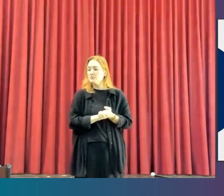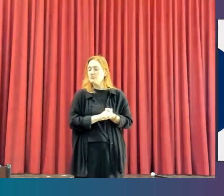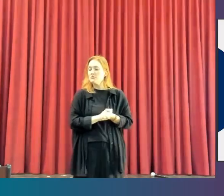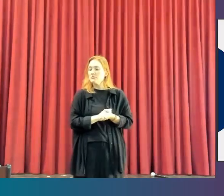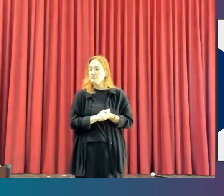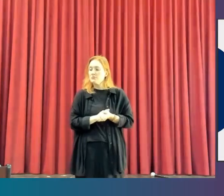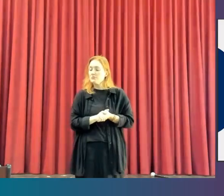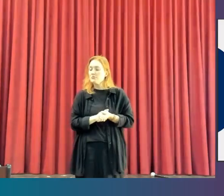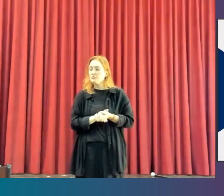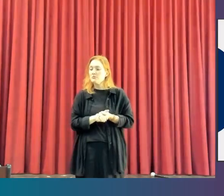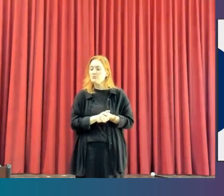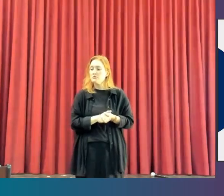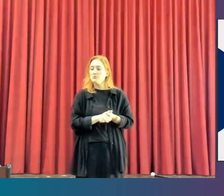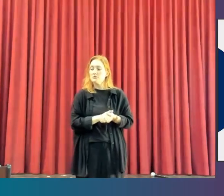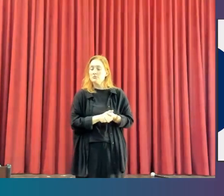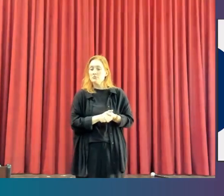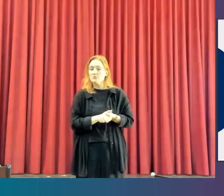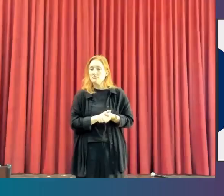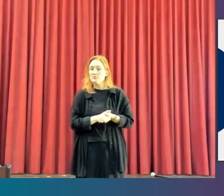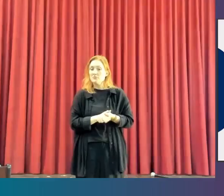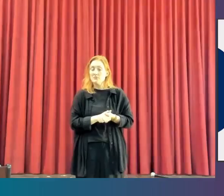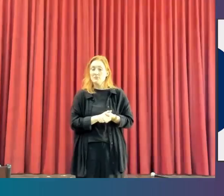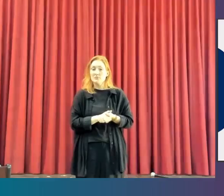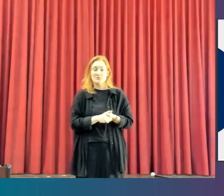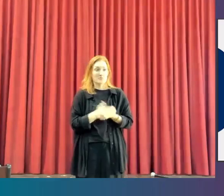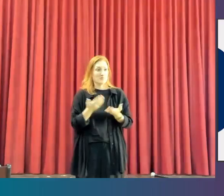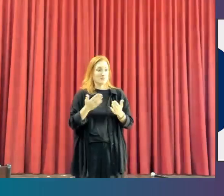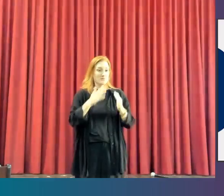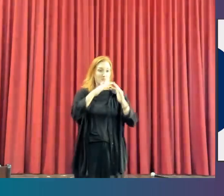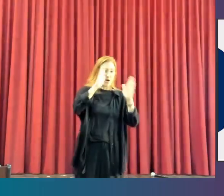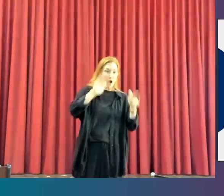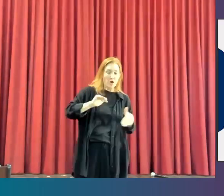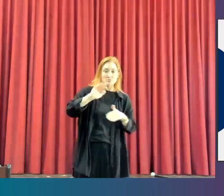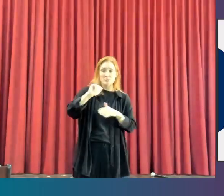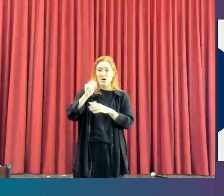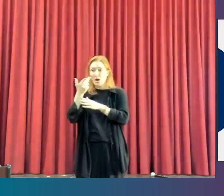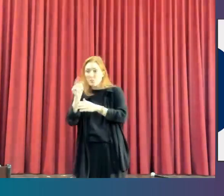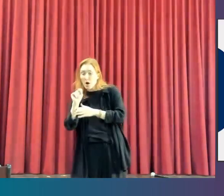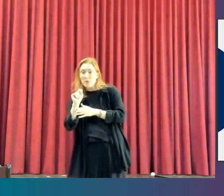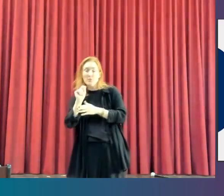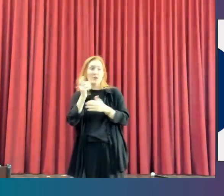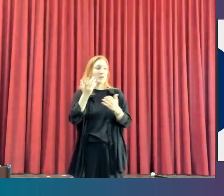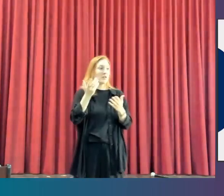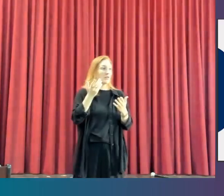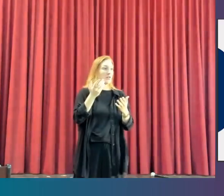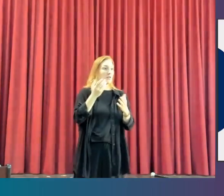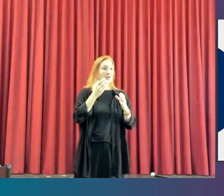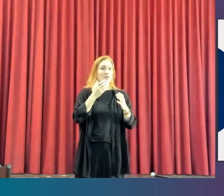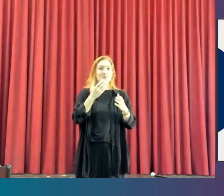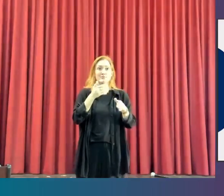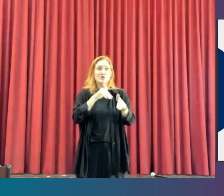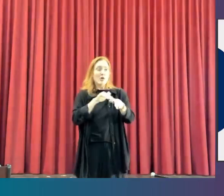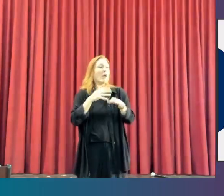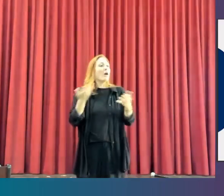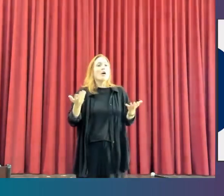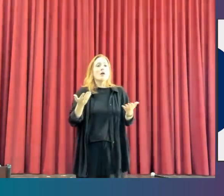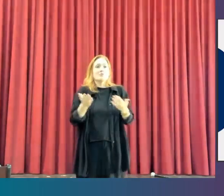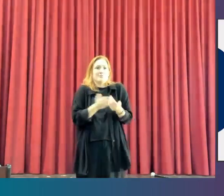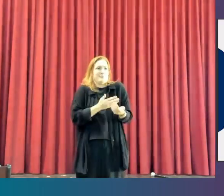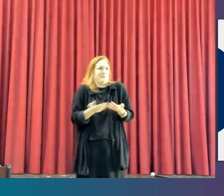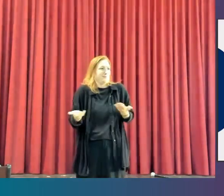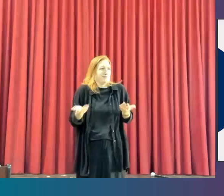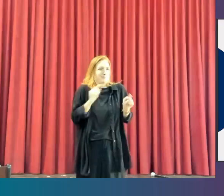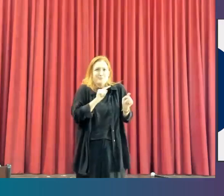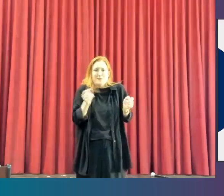It also doesn't really matter what type of home or residential dwelling we're living in, we also have these protections.